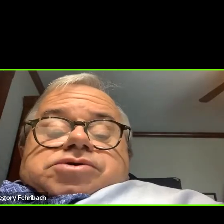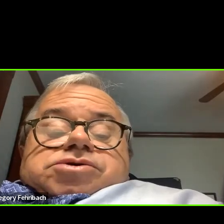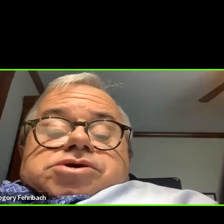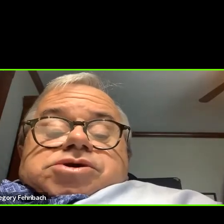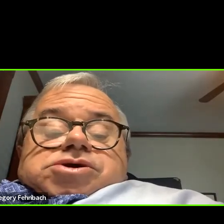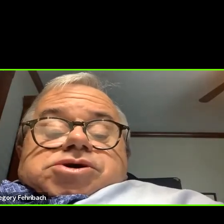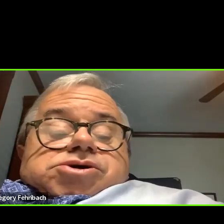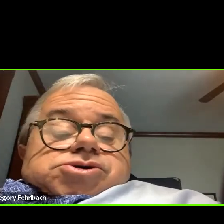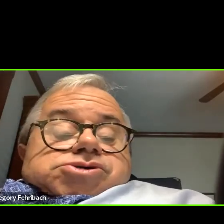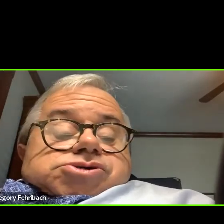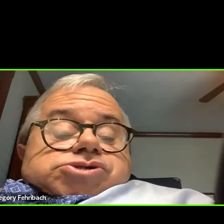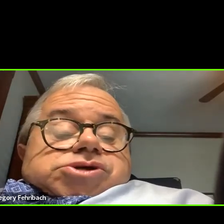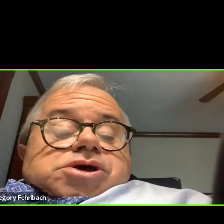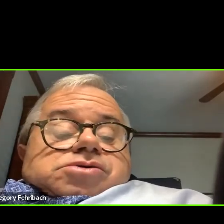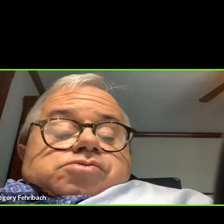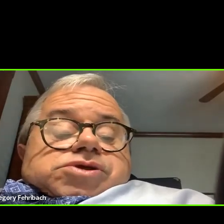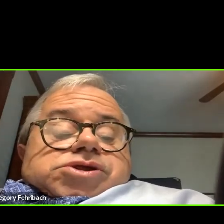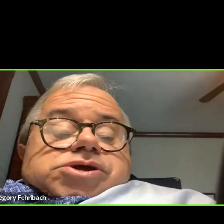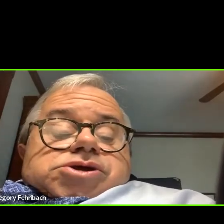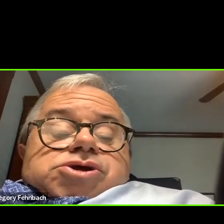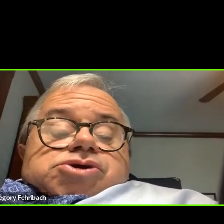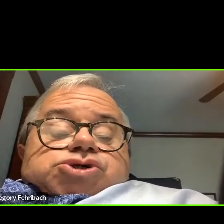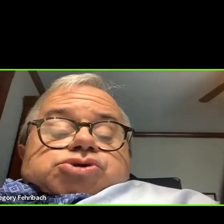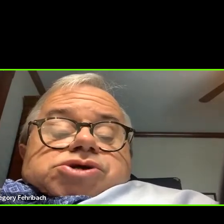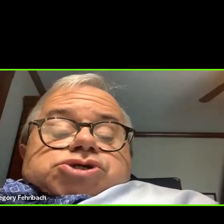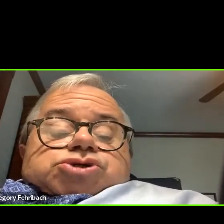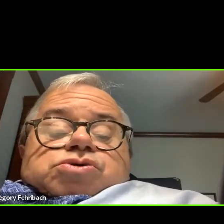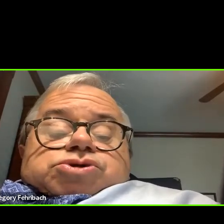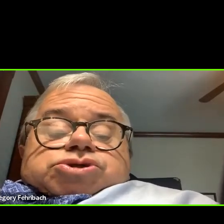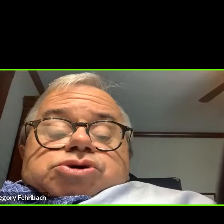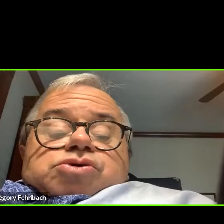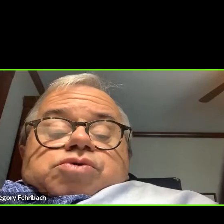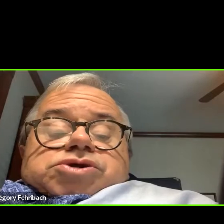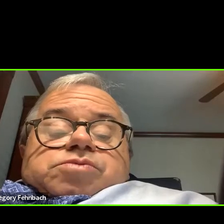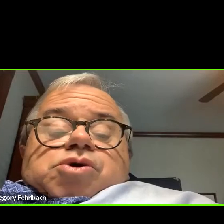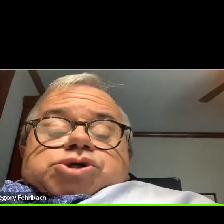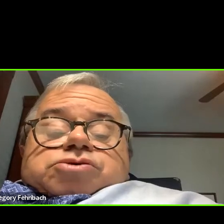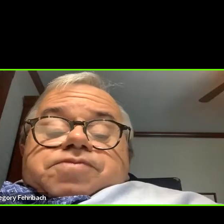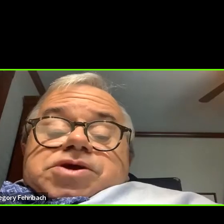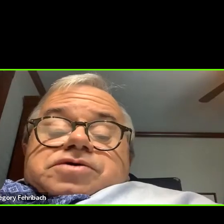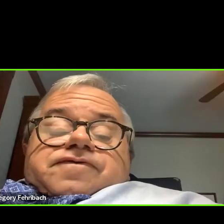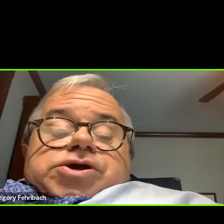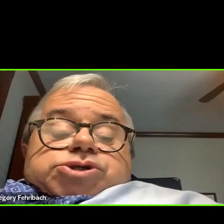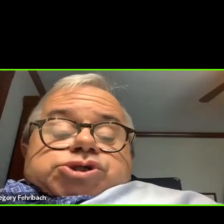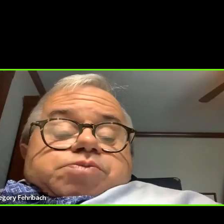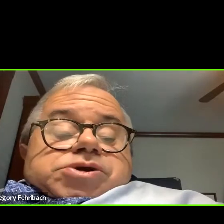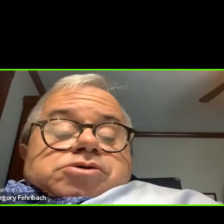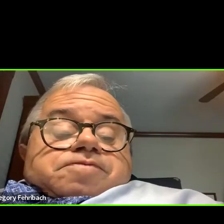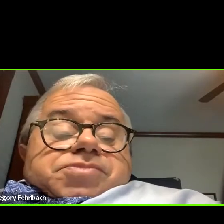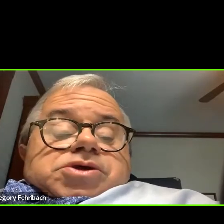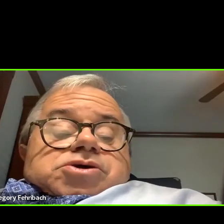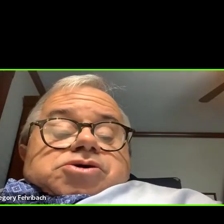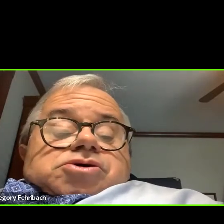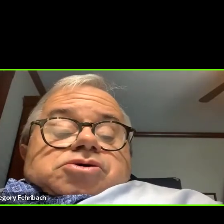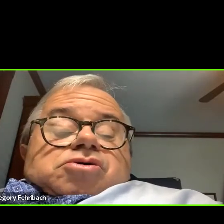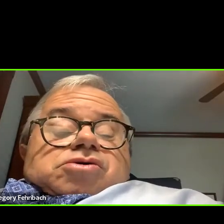Sacha Paladin, Scott Winley, Juliet Schultz, Wendy Marshall, Francis